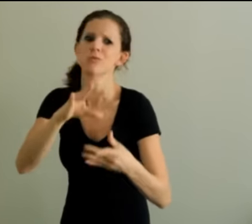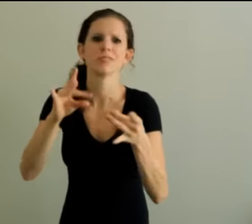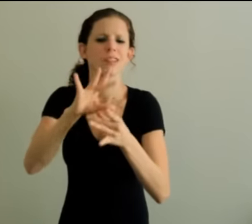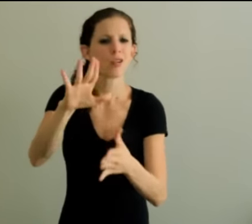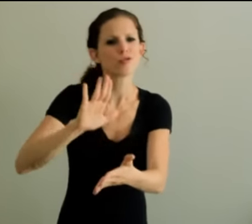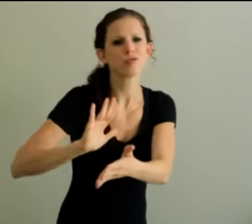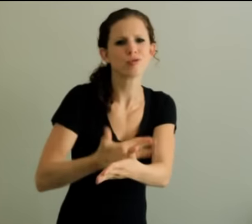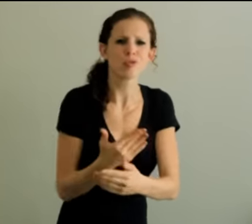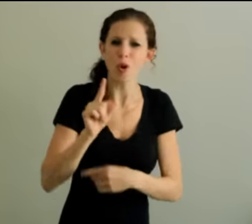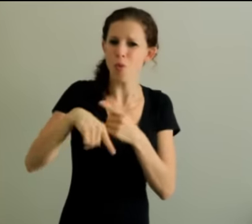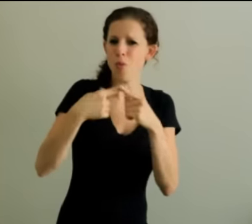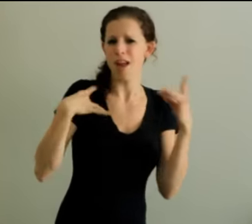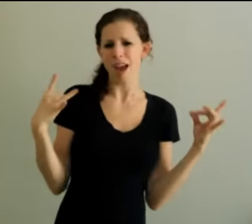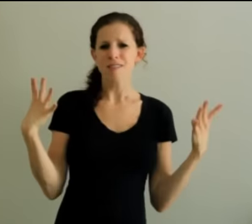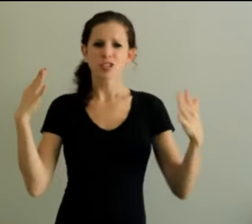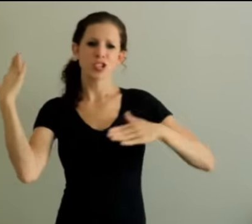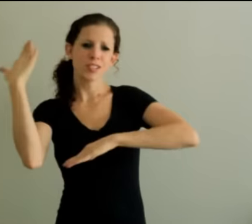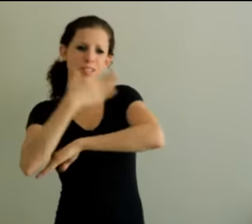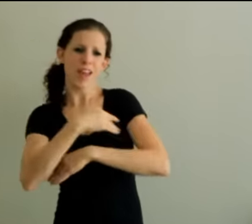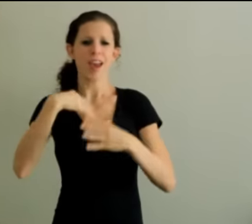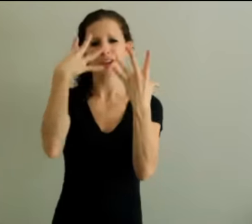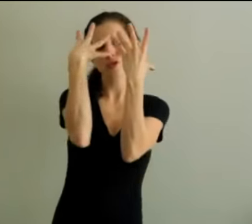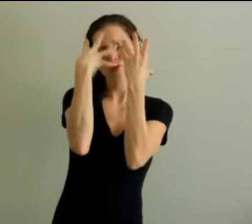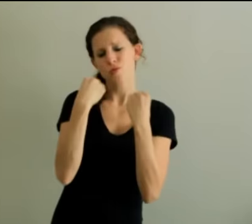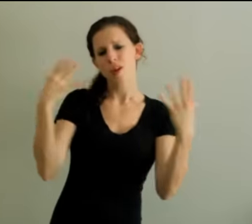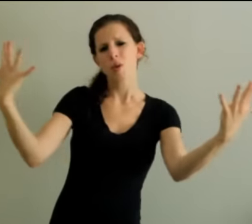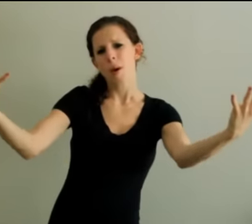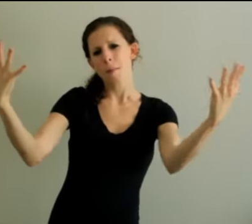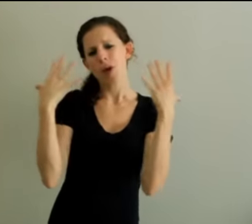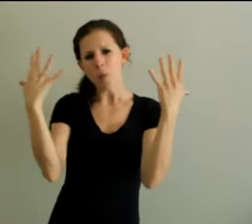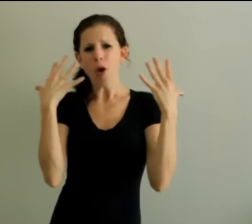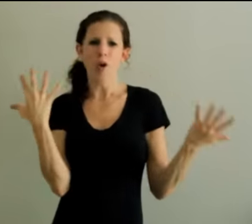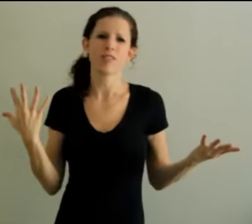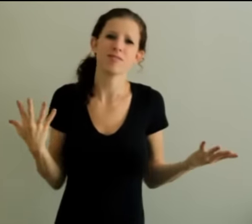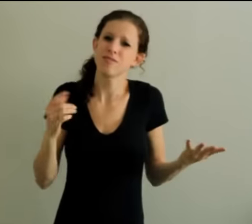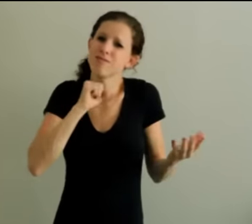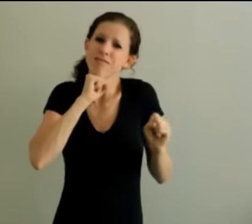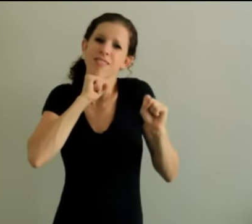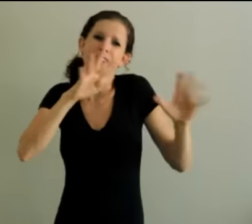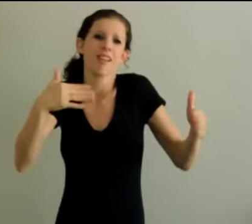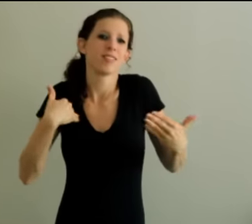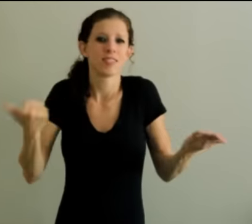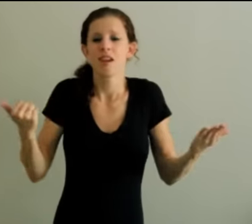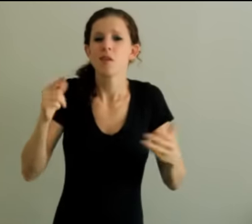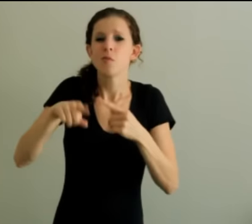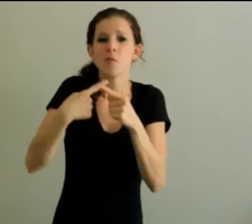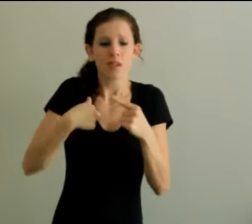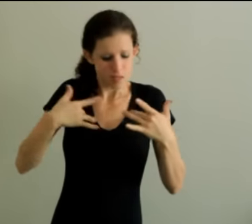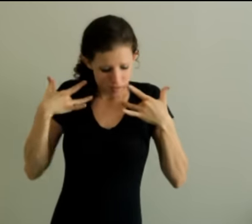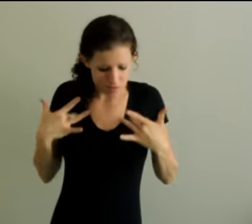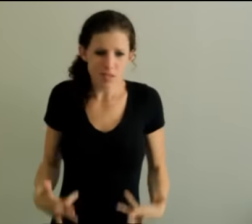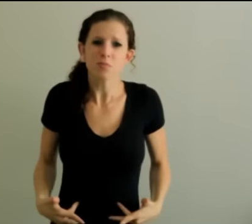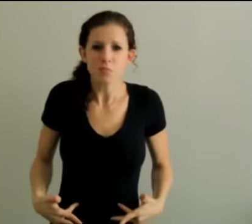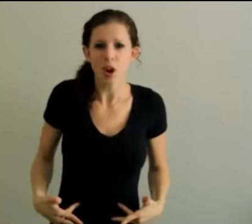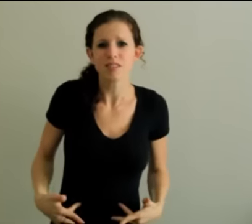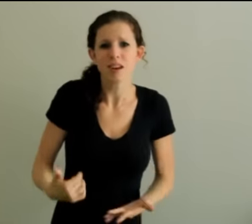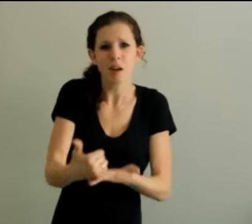to what you're saying in your song So when I have a shitty day I drift away and put them on Cause I don't really got shit else So that shit helps when I'm depressed